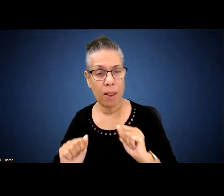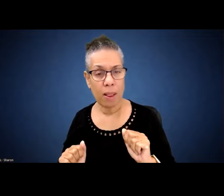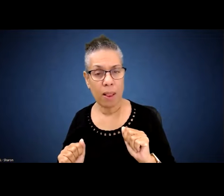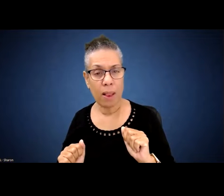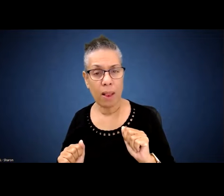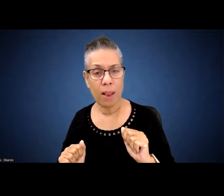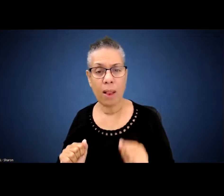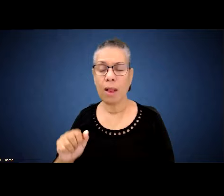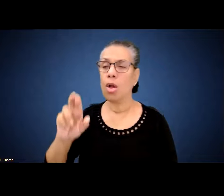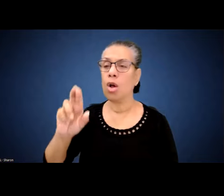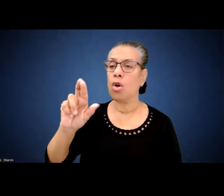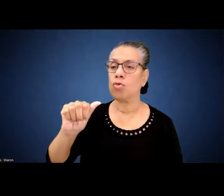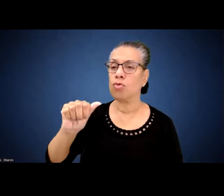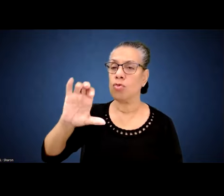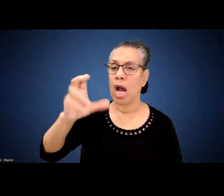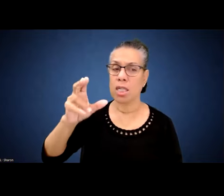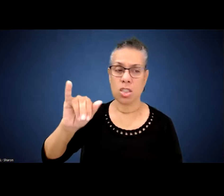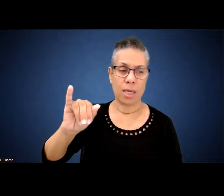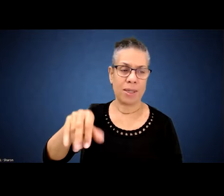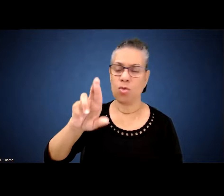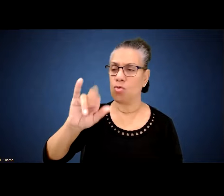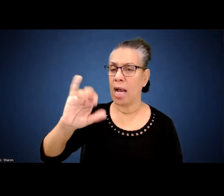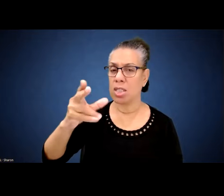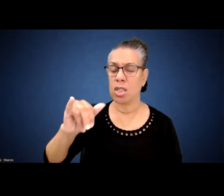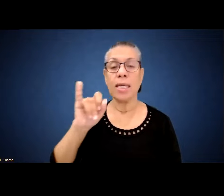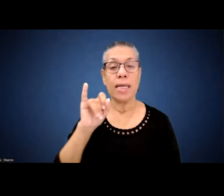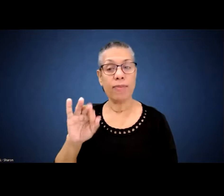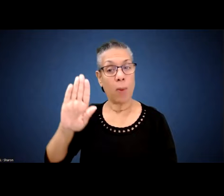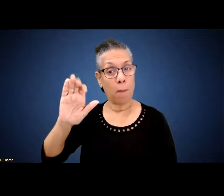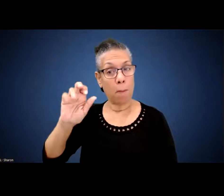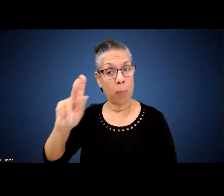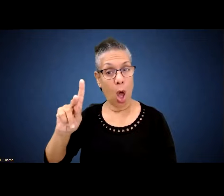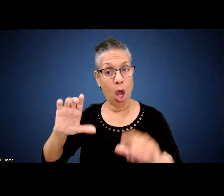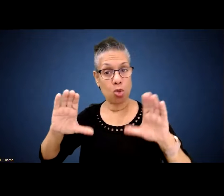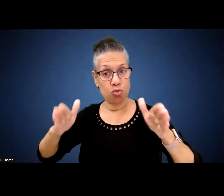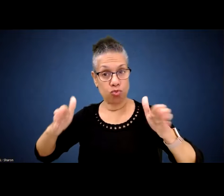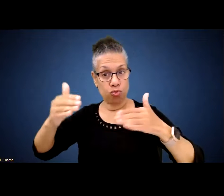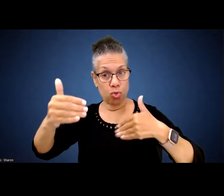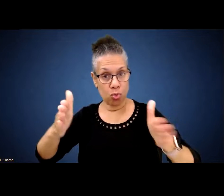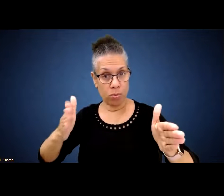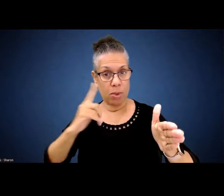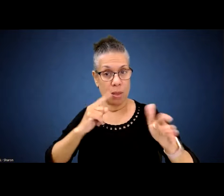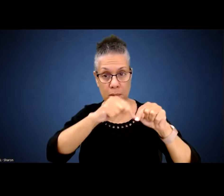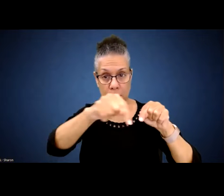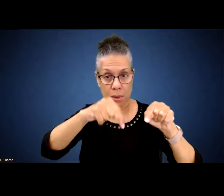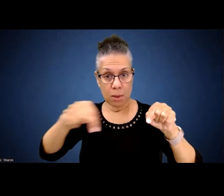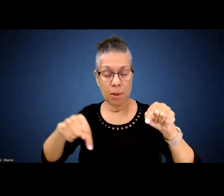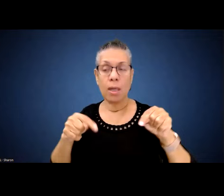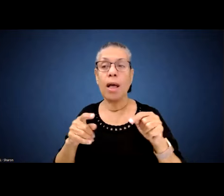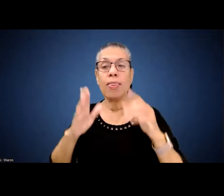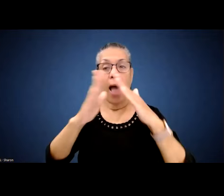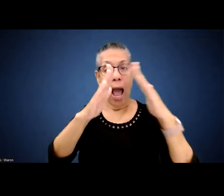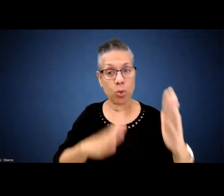It's if the block group's income level taken by household, so household